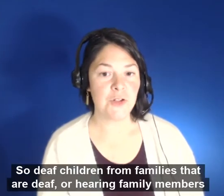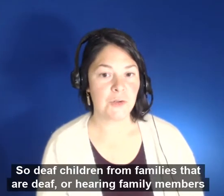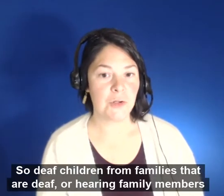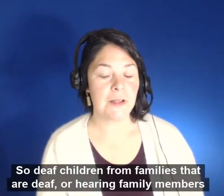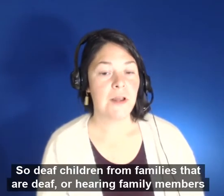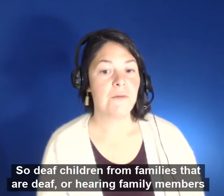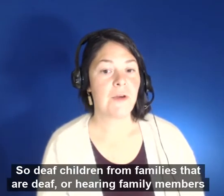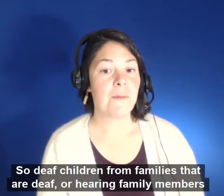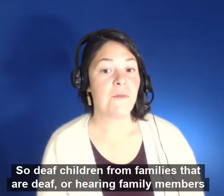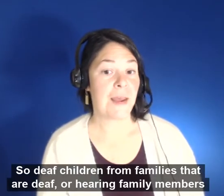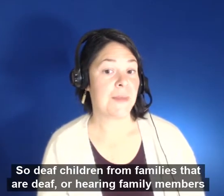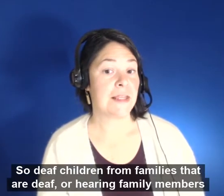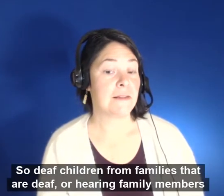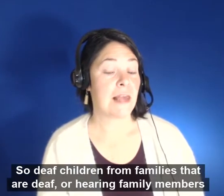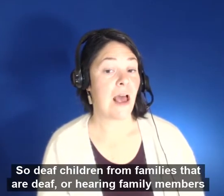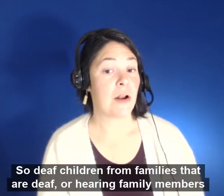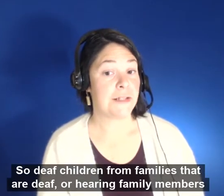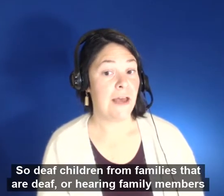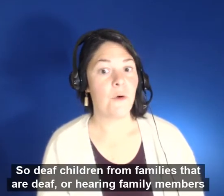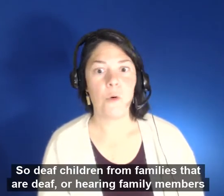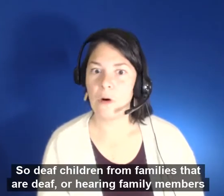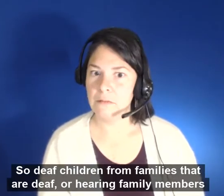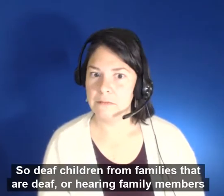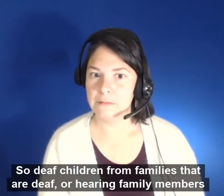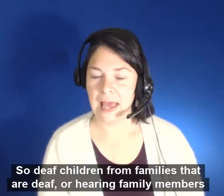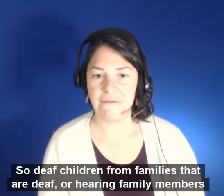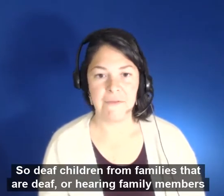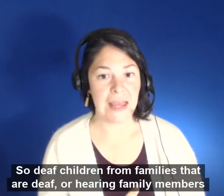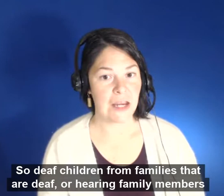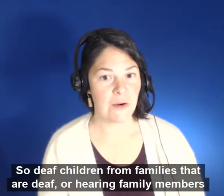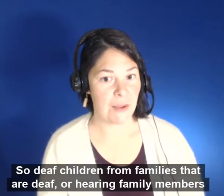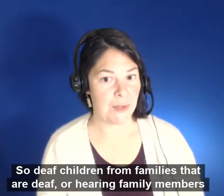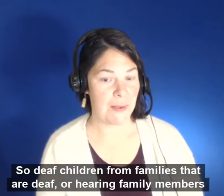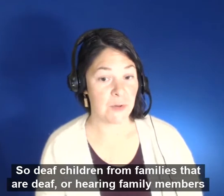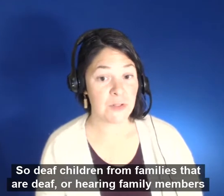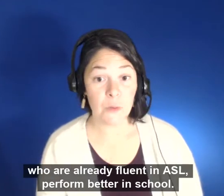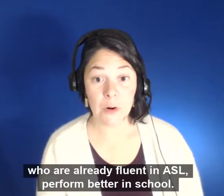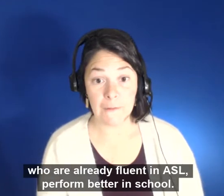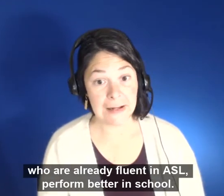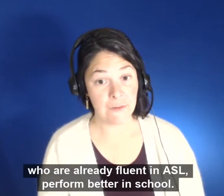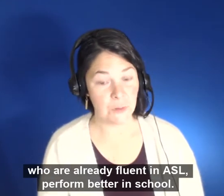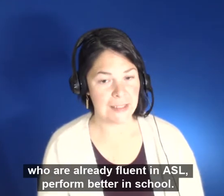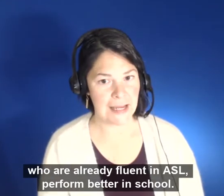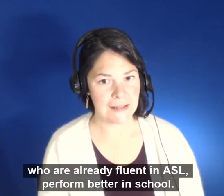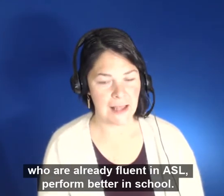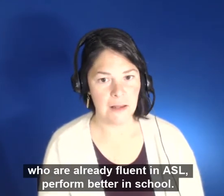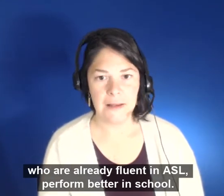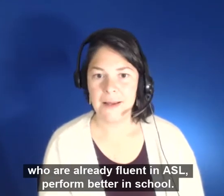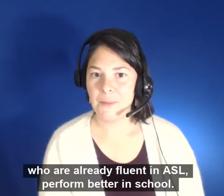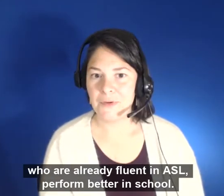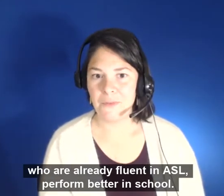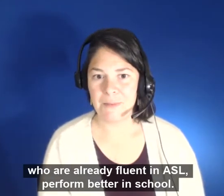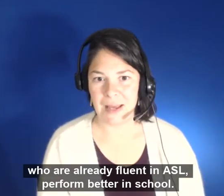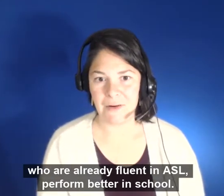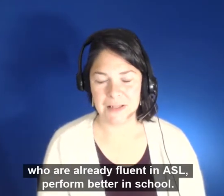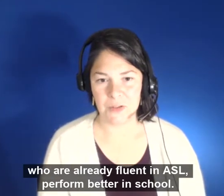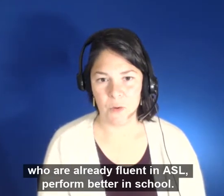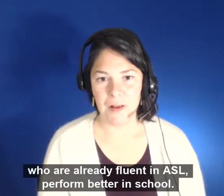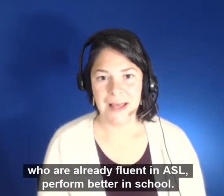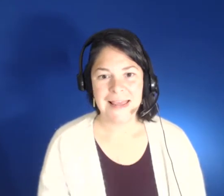children from families that are deaf or have hearing family members who are already fluent in ASL perform better in school. They